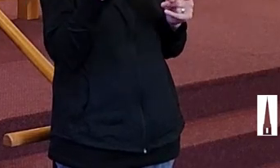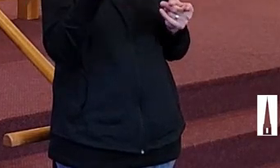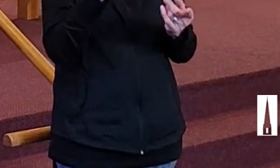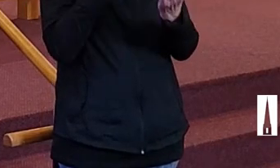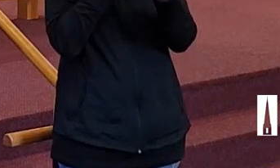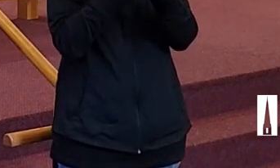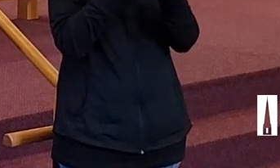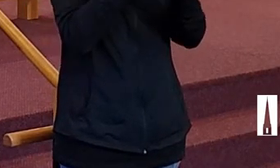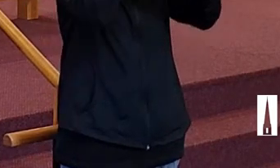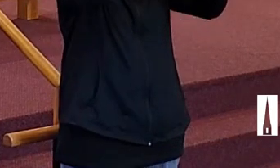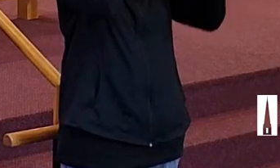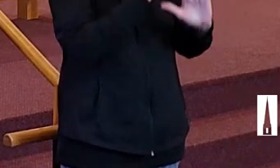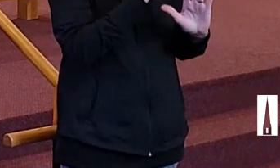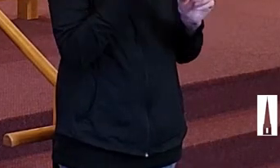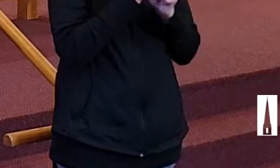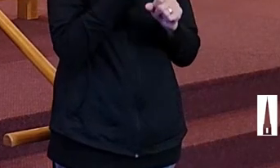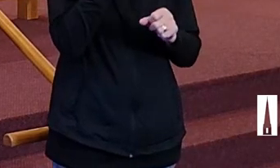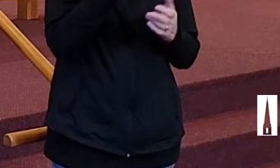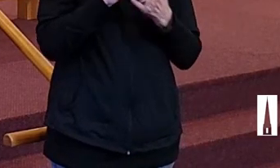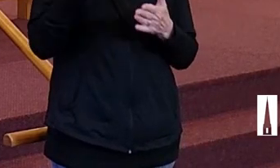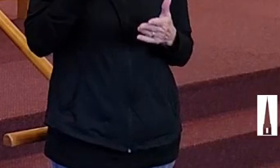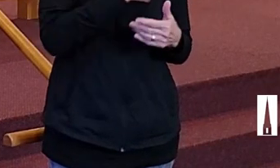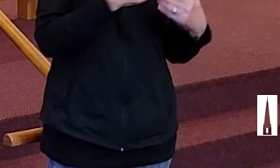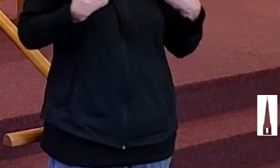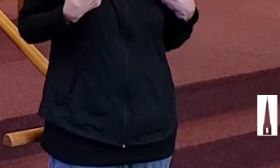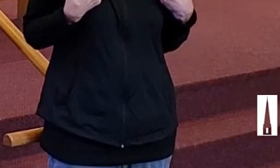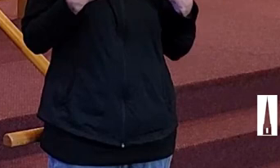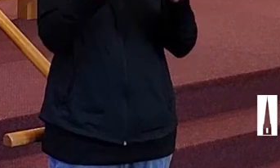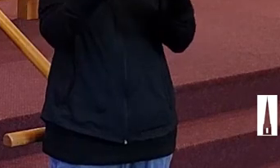be assured of our place in God's kingdom.